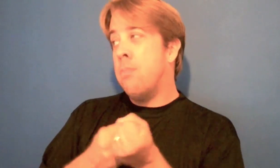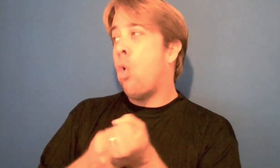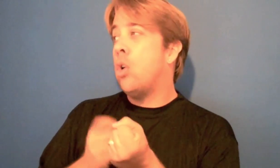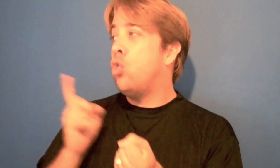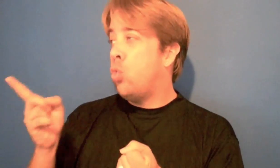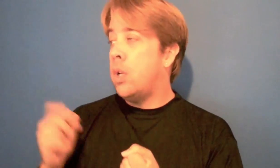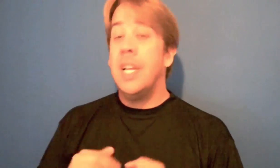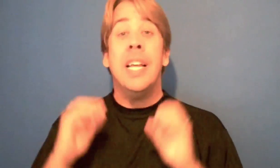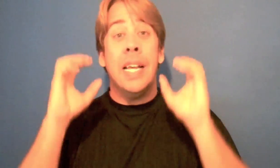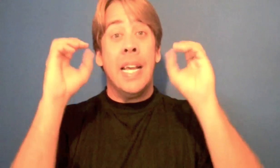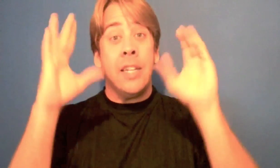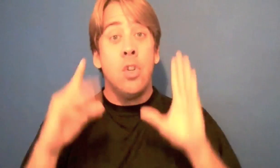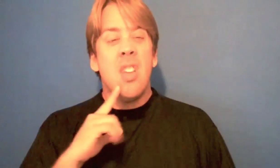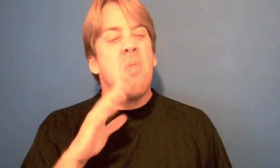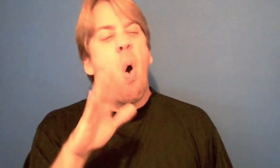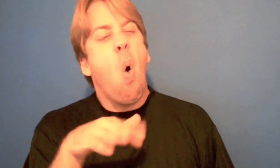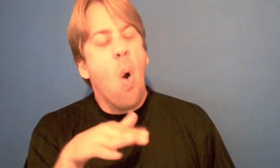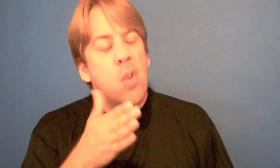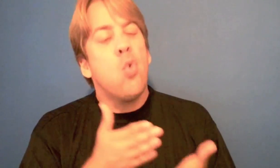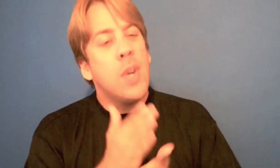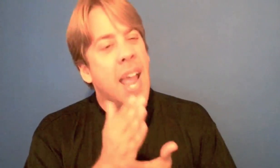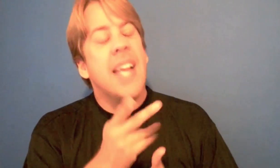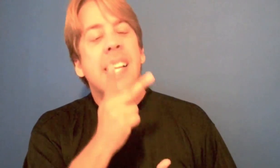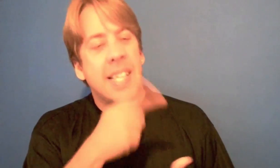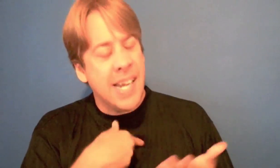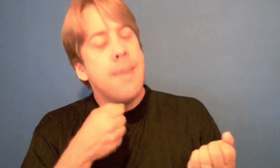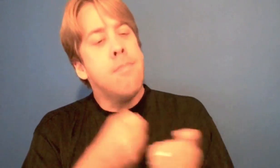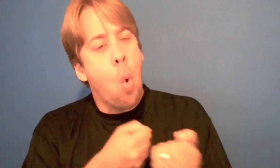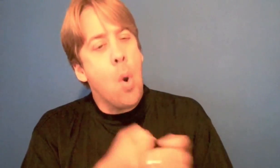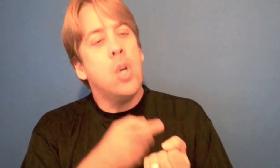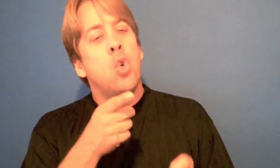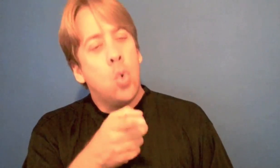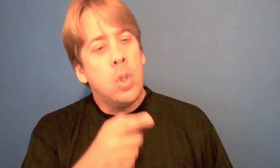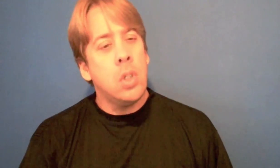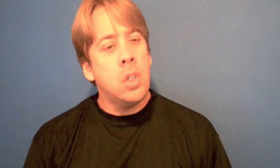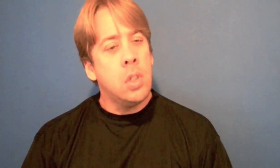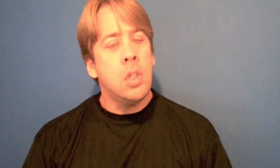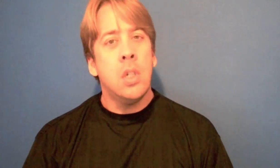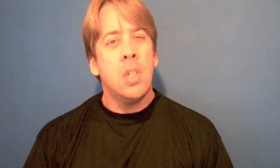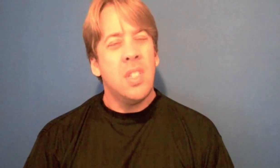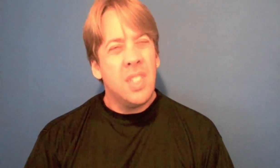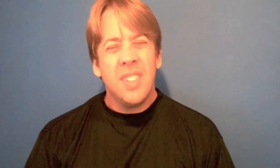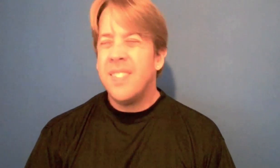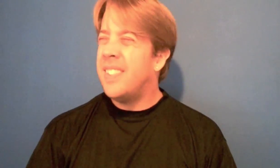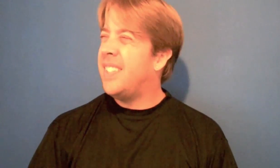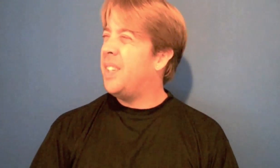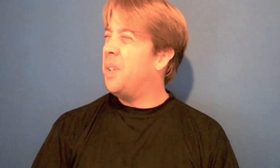and said, it's okay, Keith. I support you. And the teacher said, I support you too.